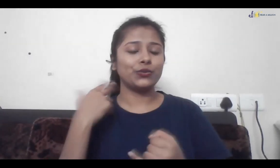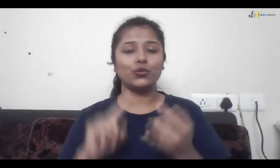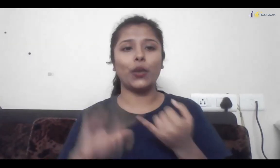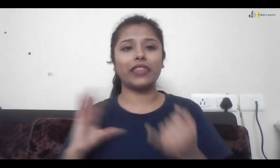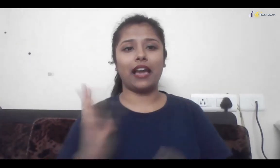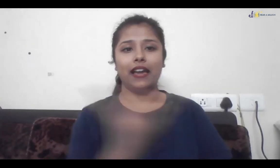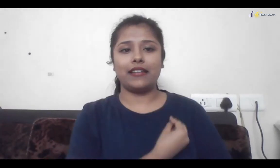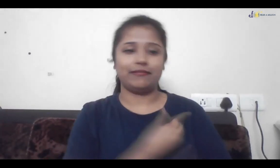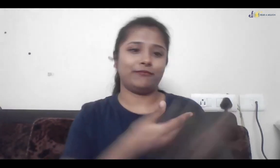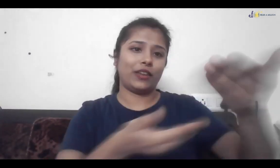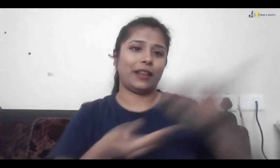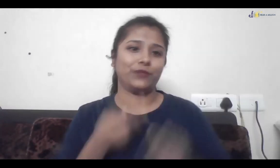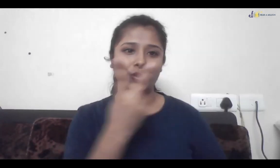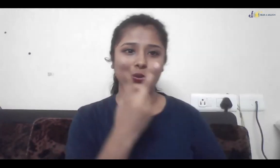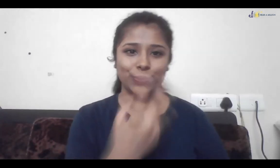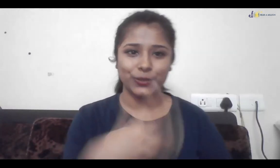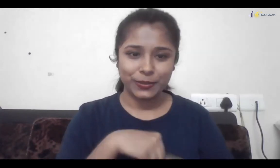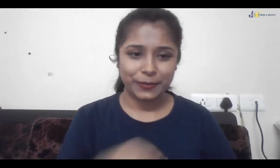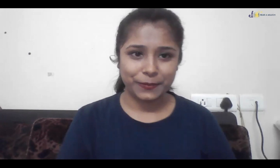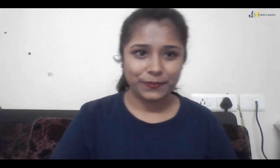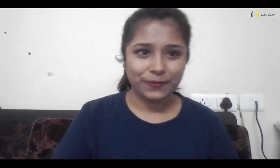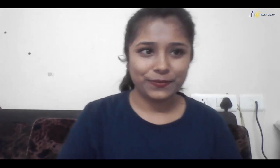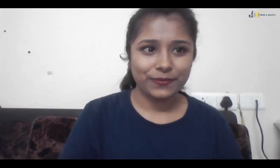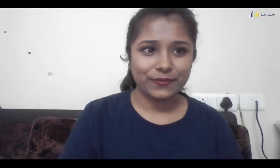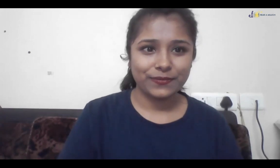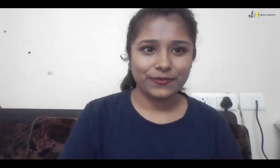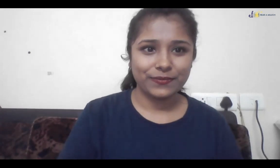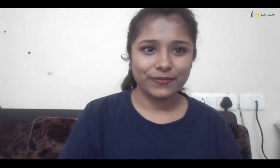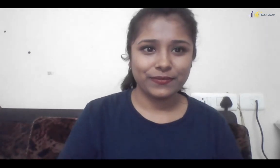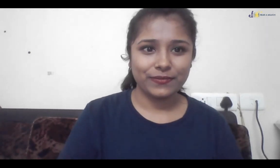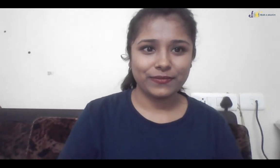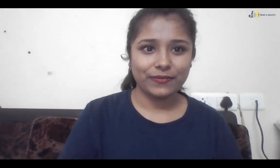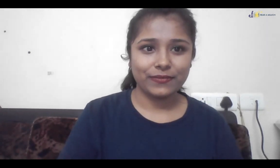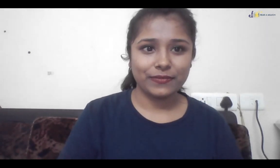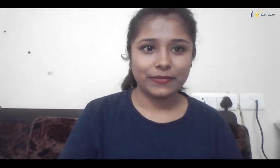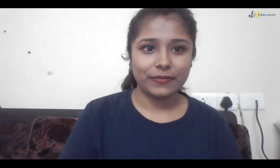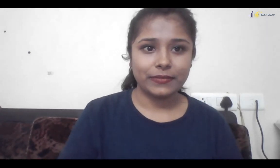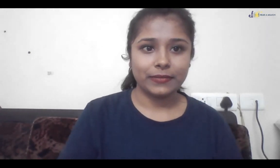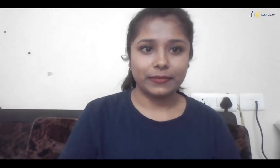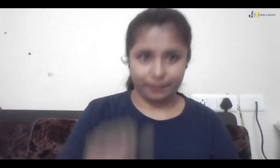to call Shweta and Sudamini.